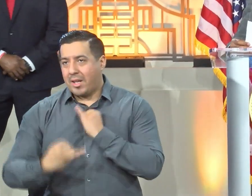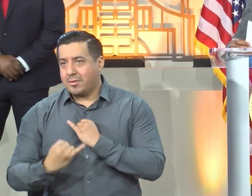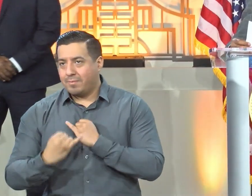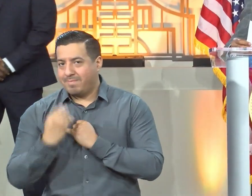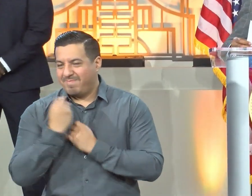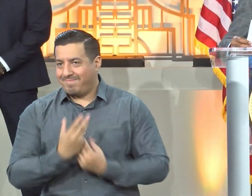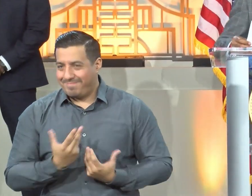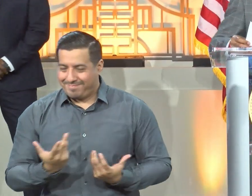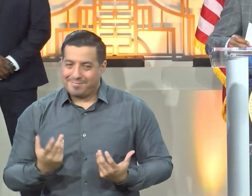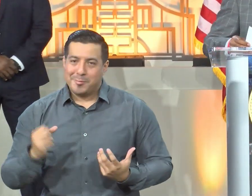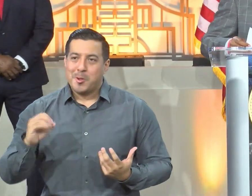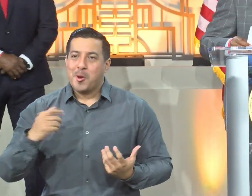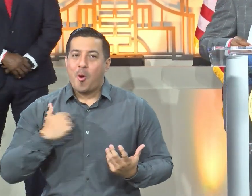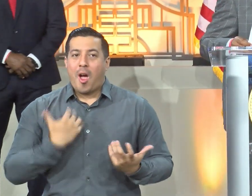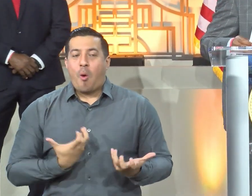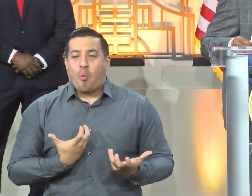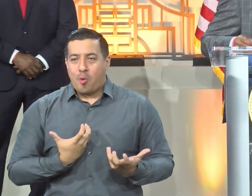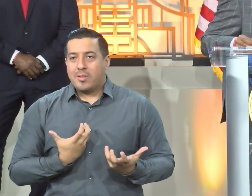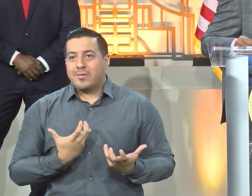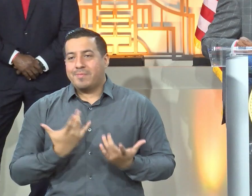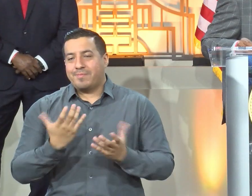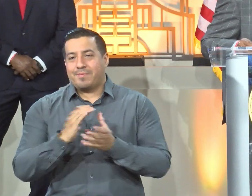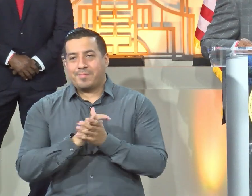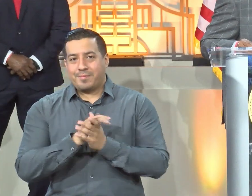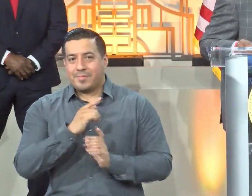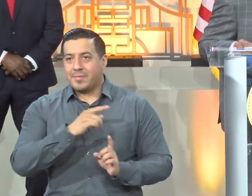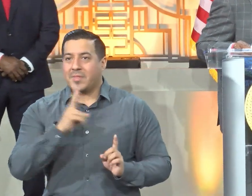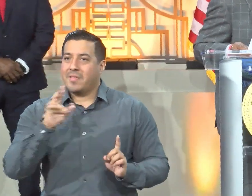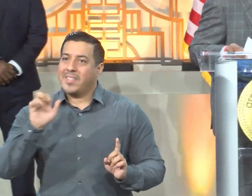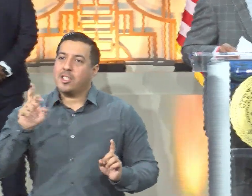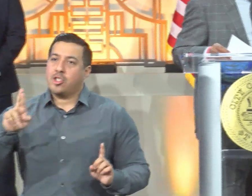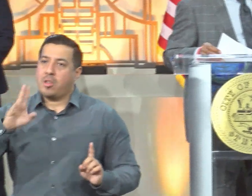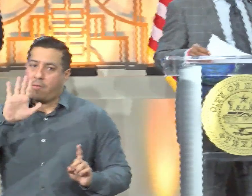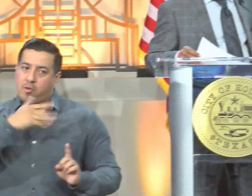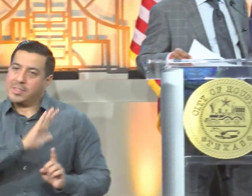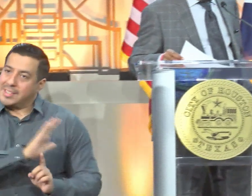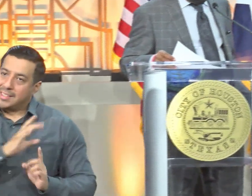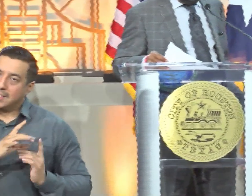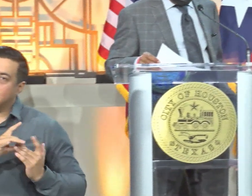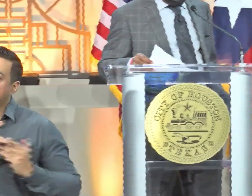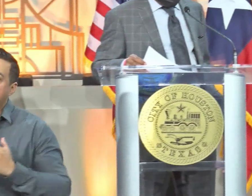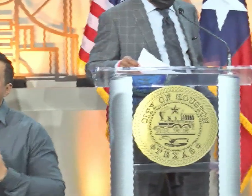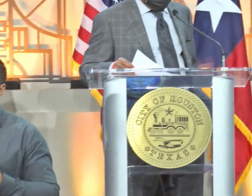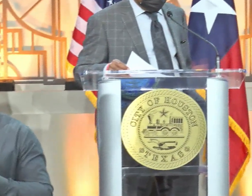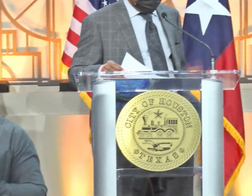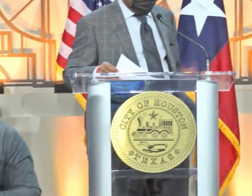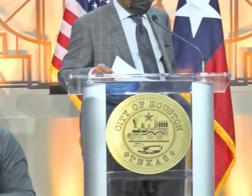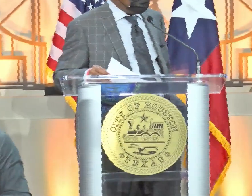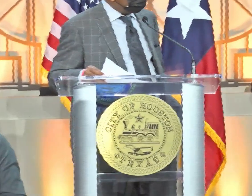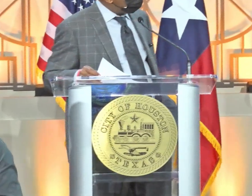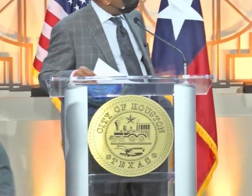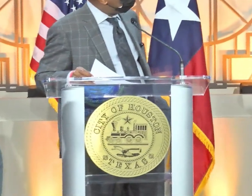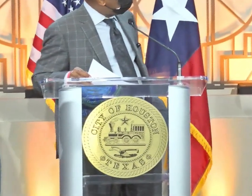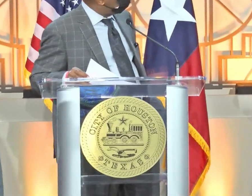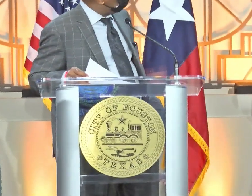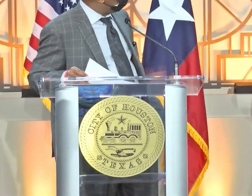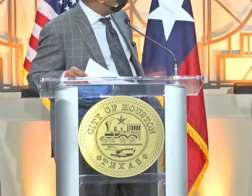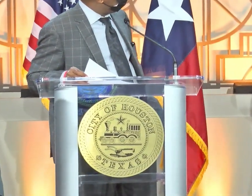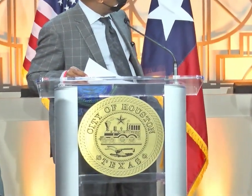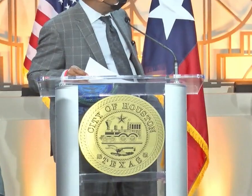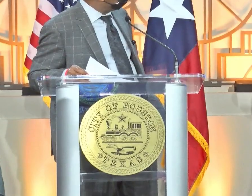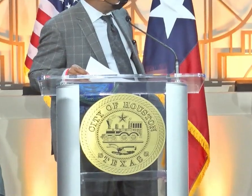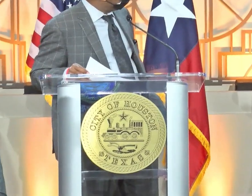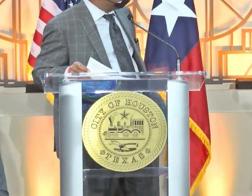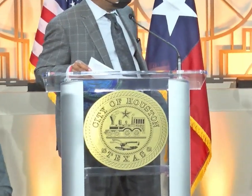And so I want to acknowledge Victor for his leadership, for what he's brought to the city of Houston, and I wish you the